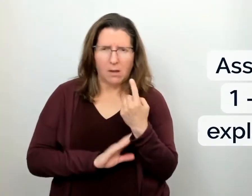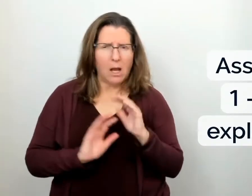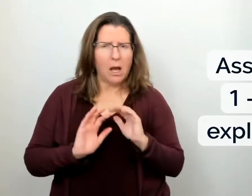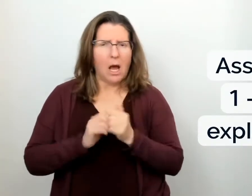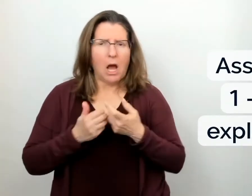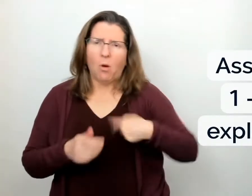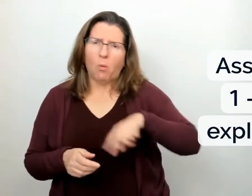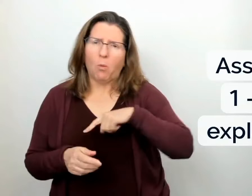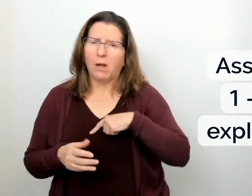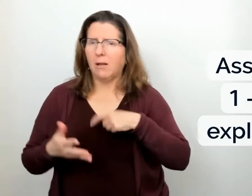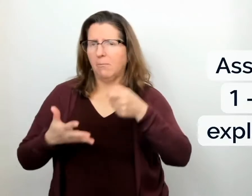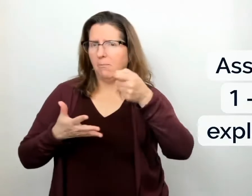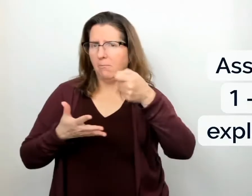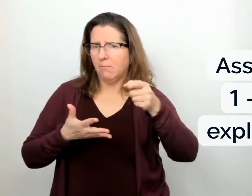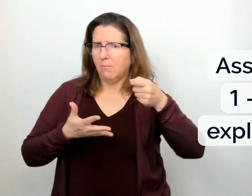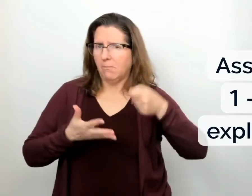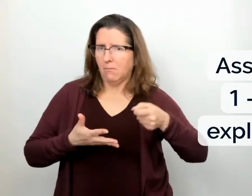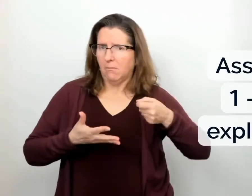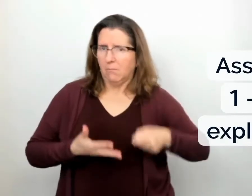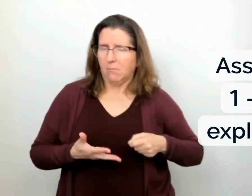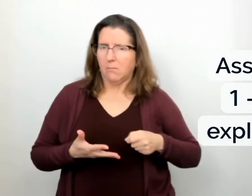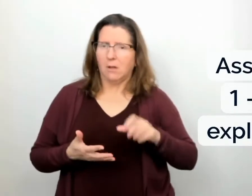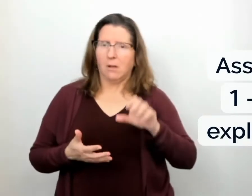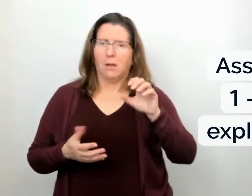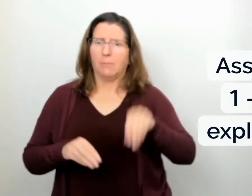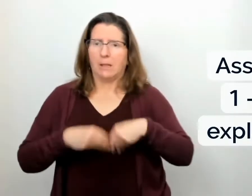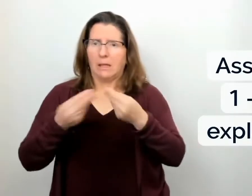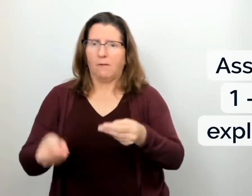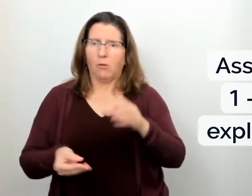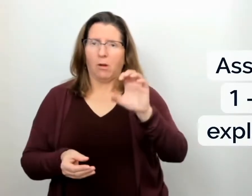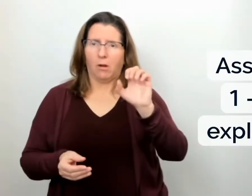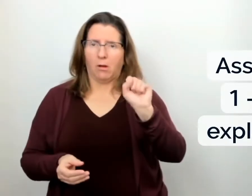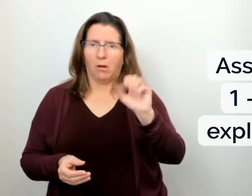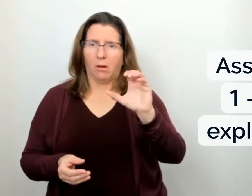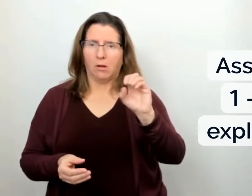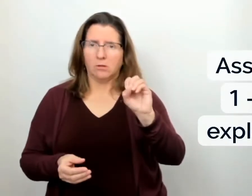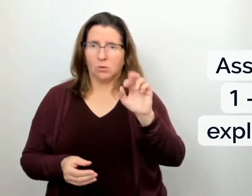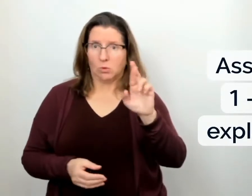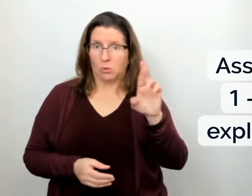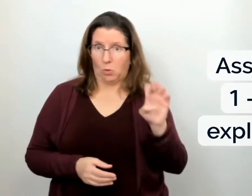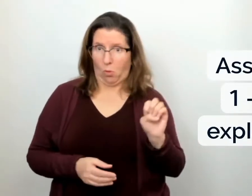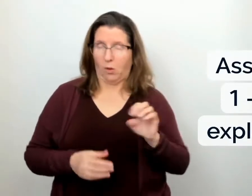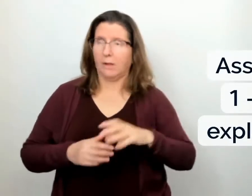I want to take a few minutes to explain the scoring for Assignment 1.